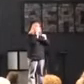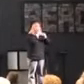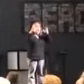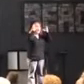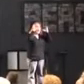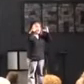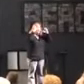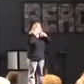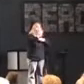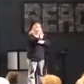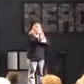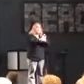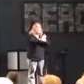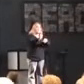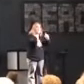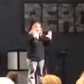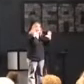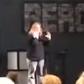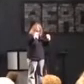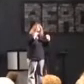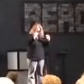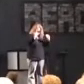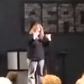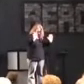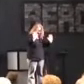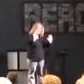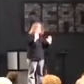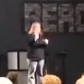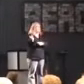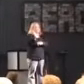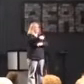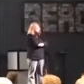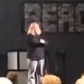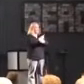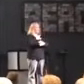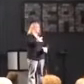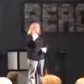8 p.m. watching a movie. And I think my brother inherited that trait from him as well.